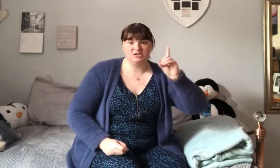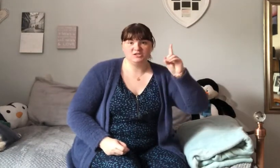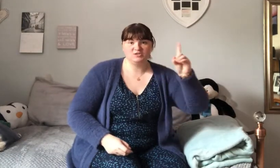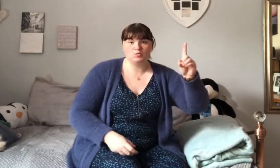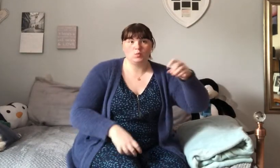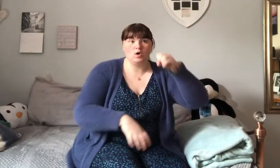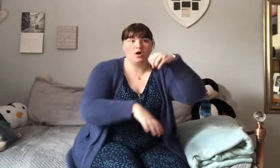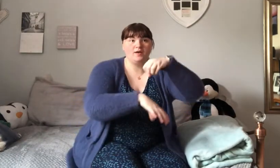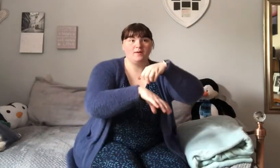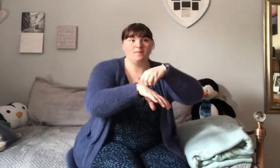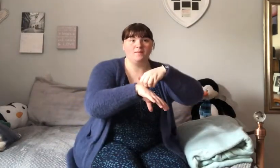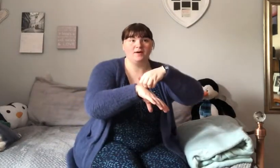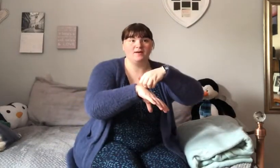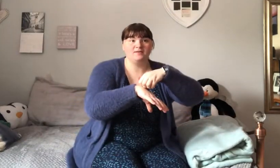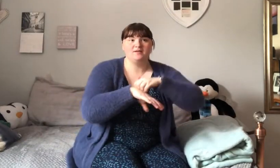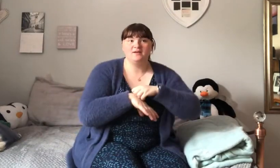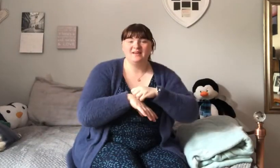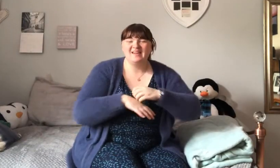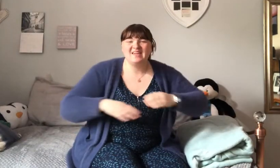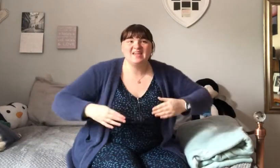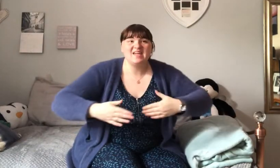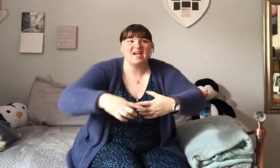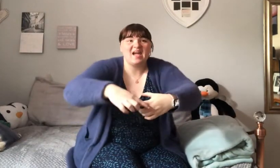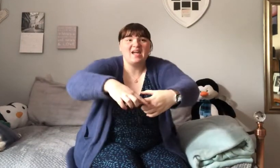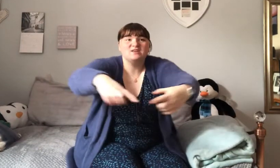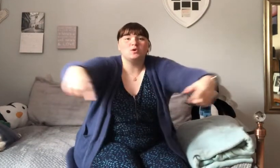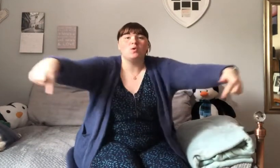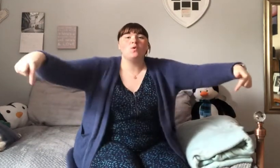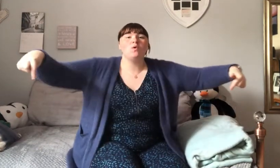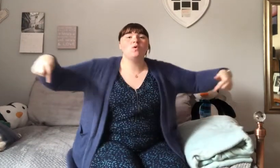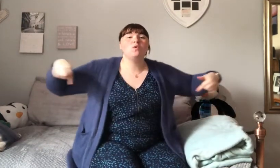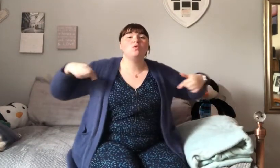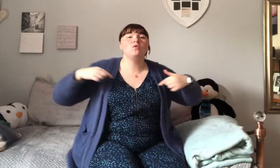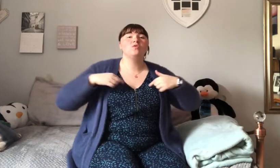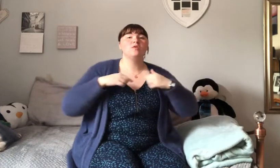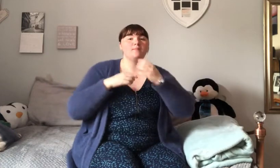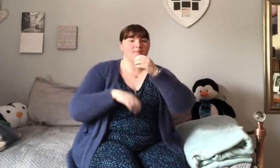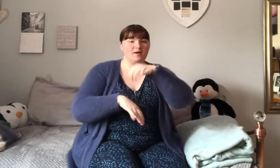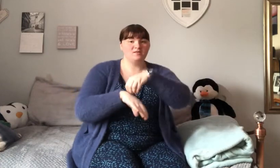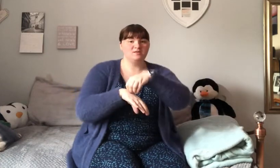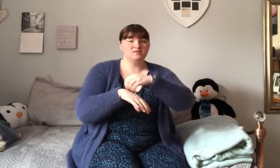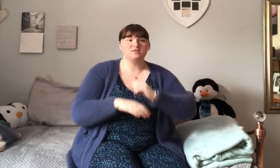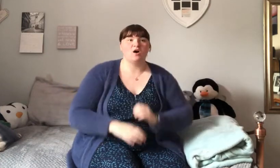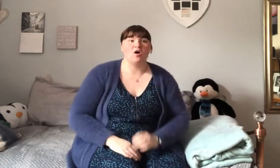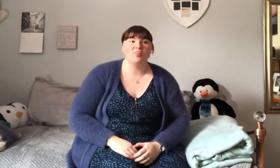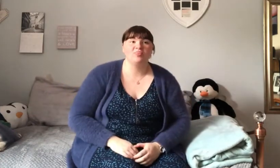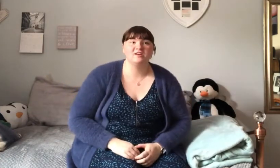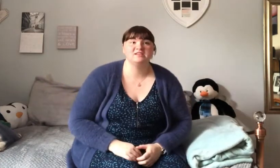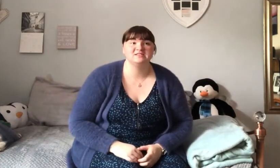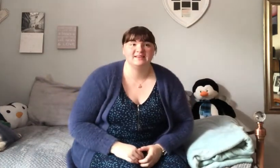eat just one bun. He ate all the buns on the